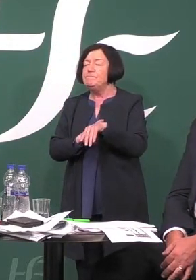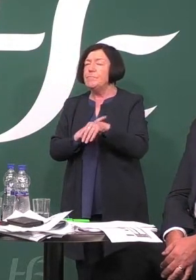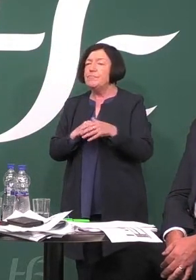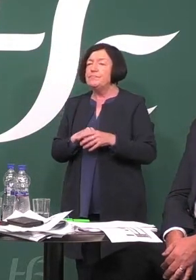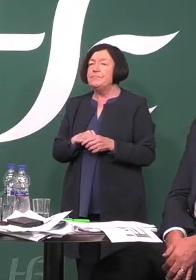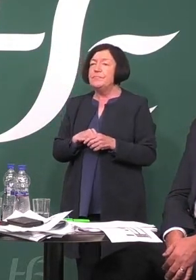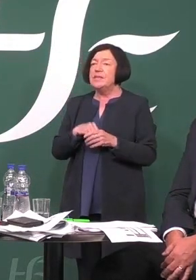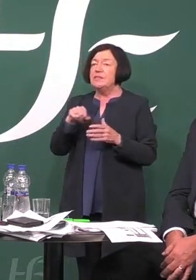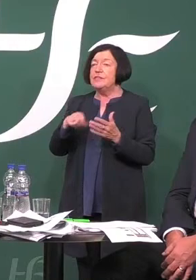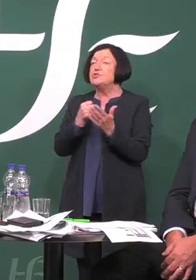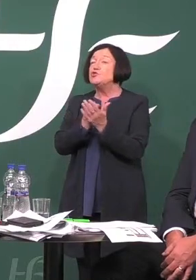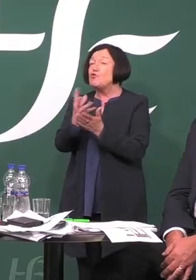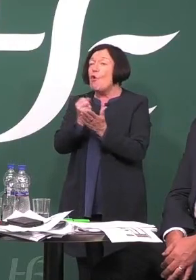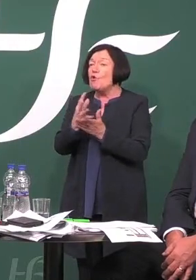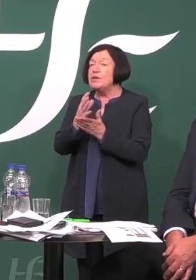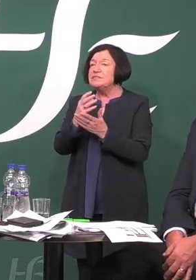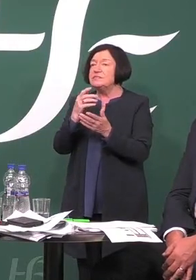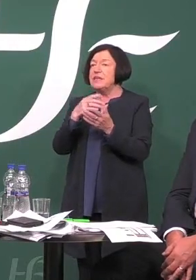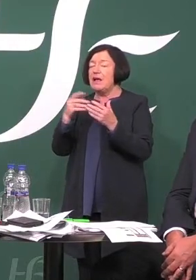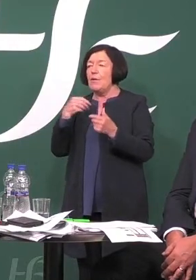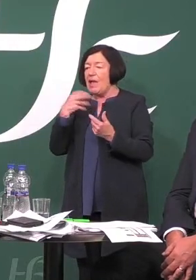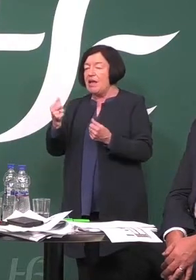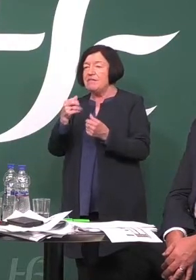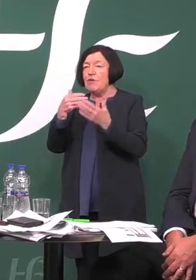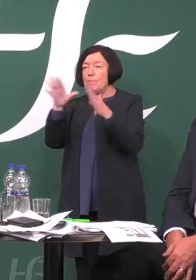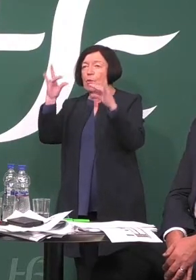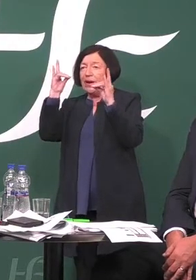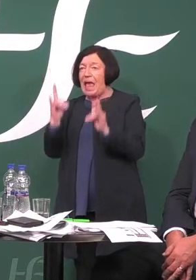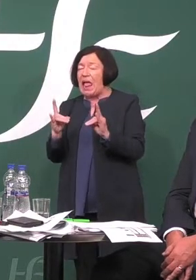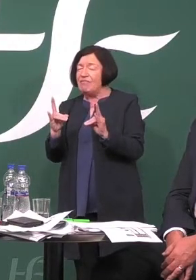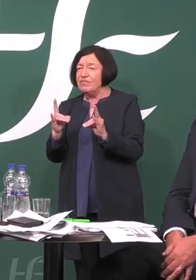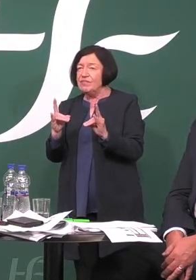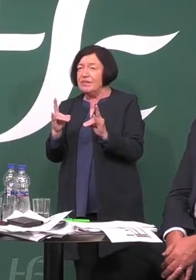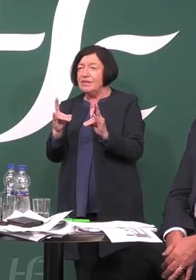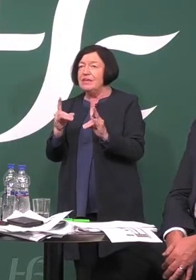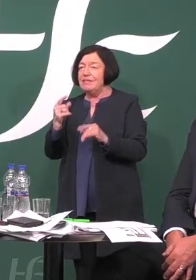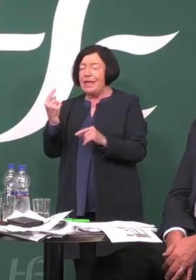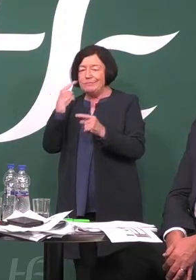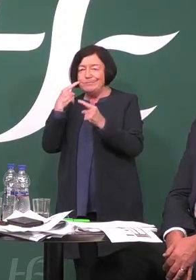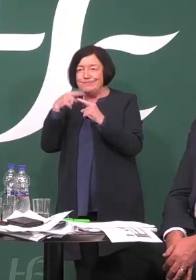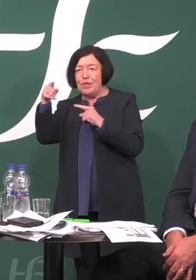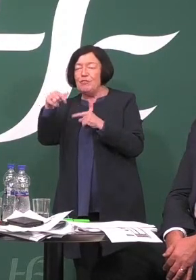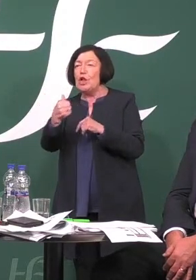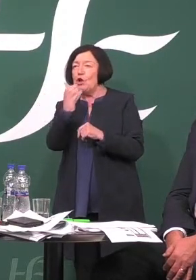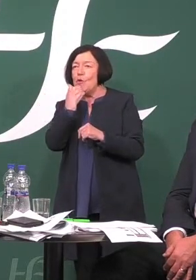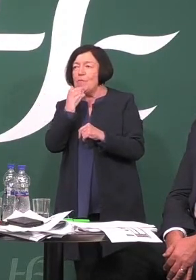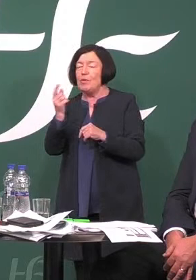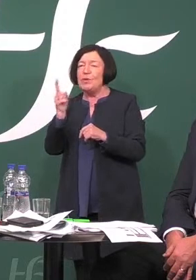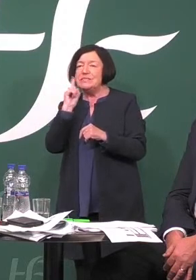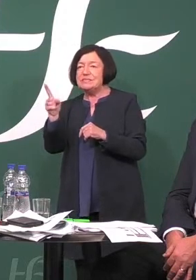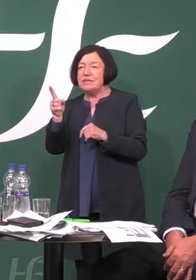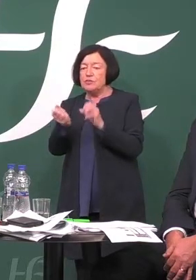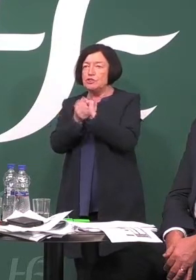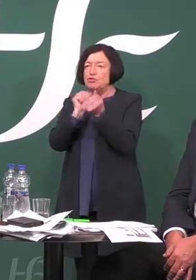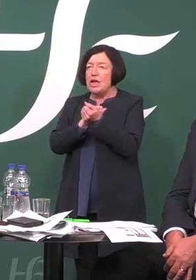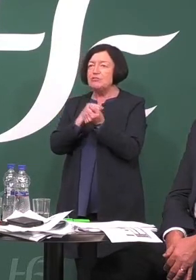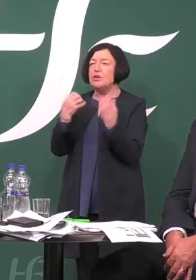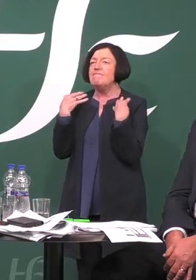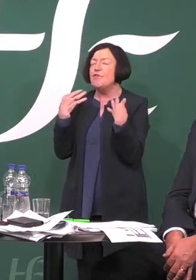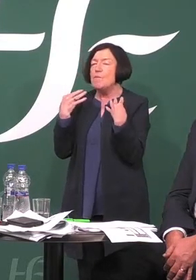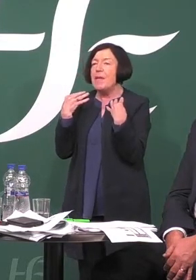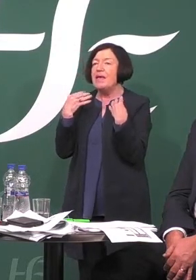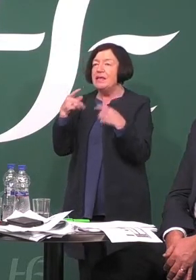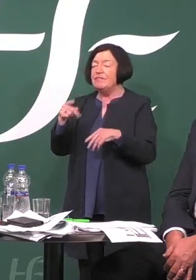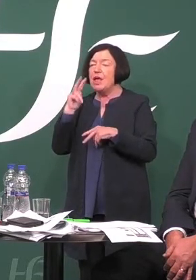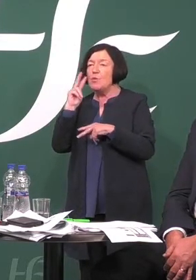the stories and the accounts we hear from public health directors often anticipated the change we saw in figures and data, because